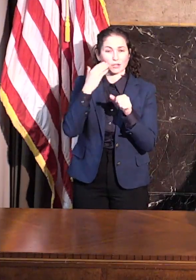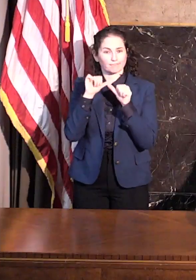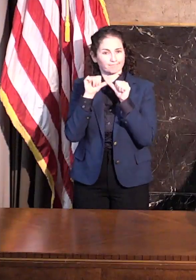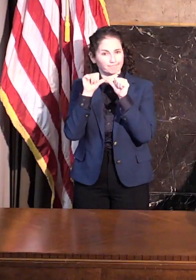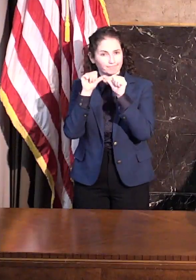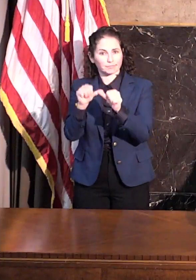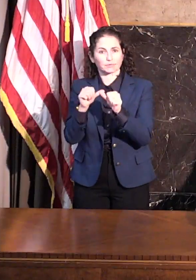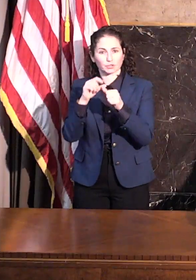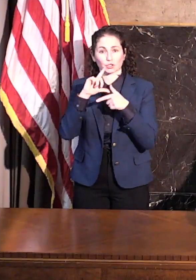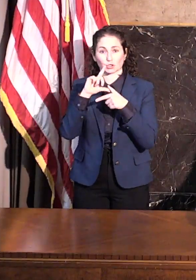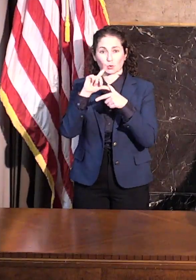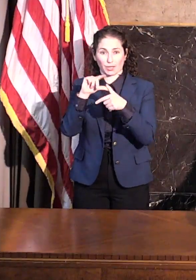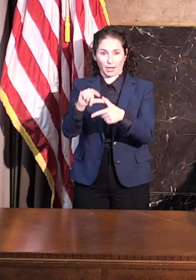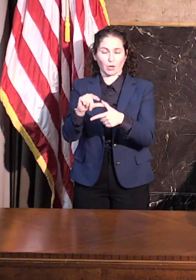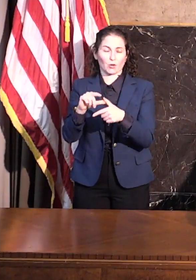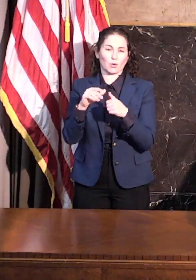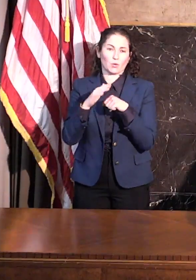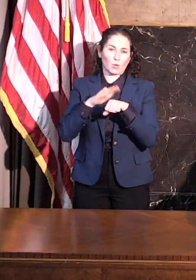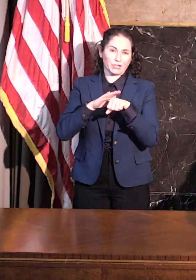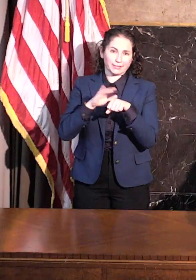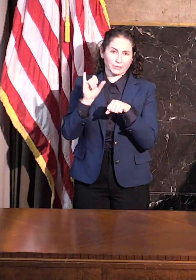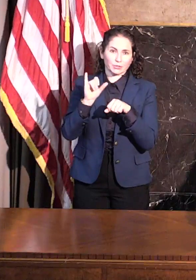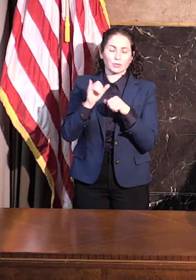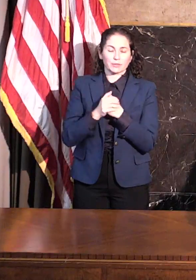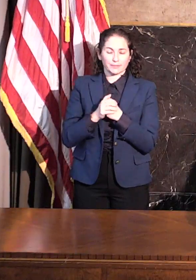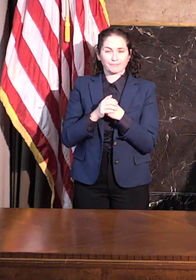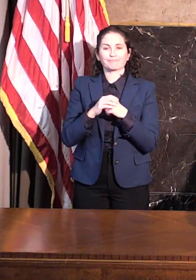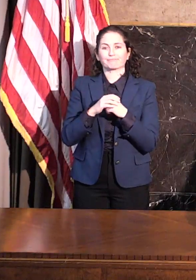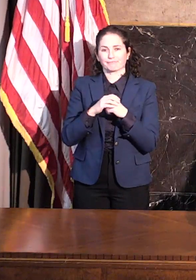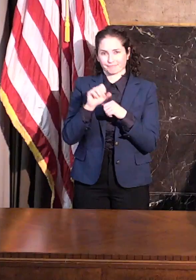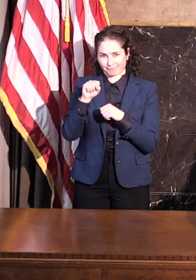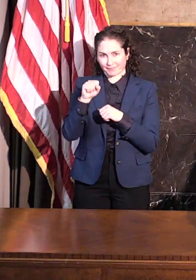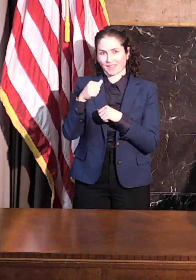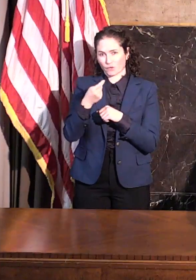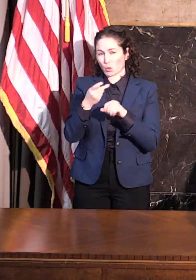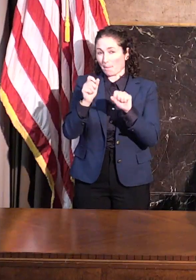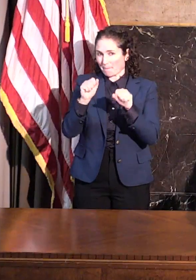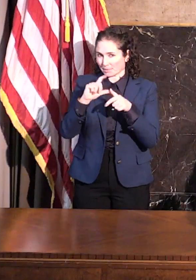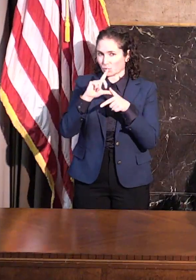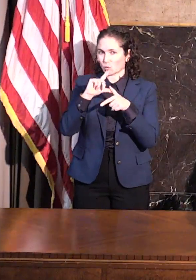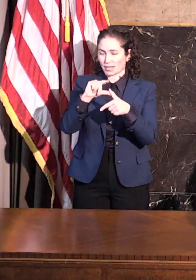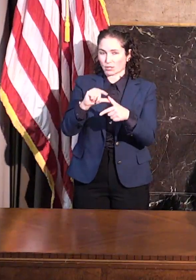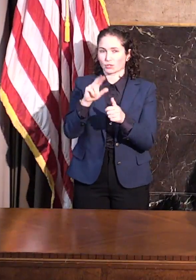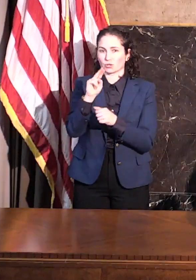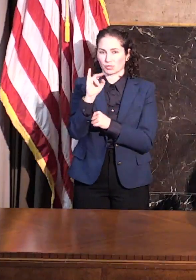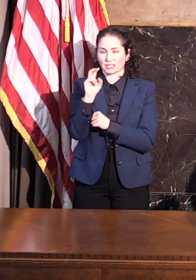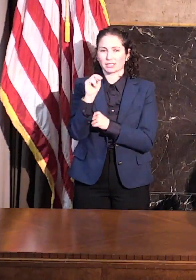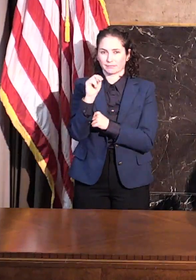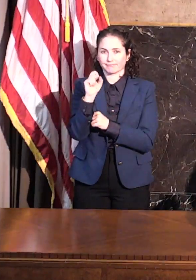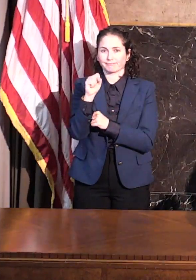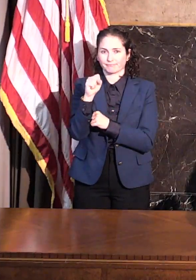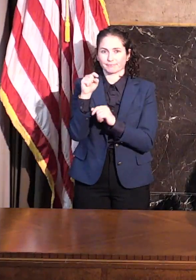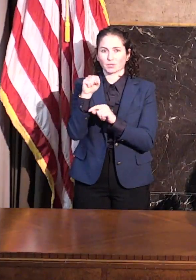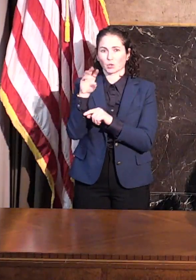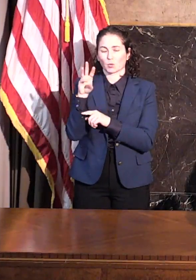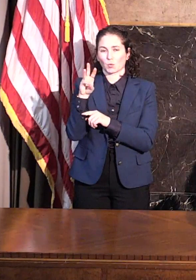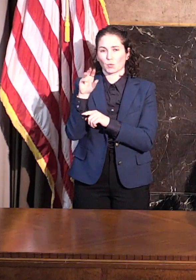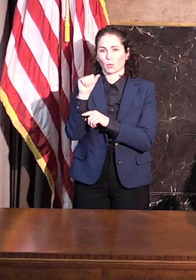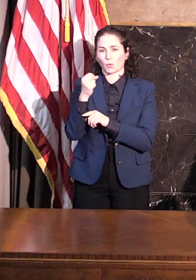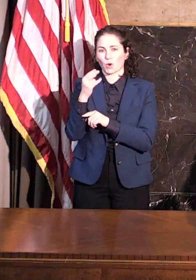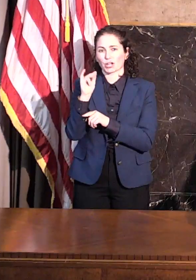the country. Overall, we fared very well considering the forecast and the likelihood of very severe weather with damaging winds